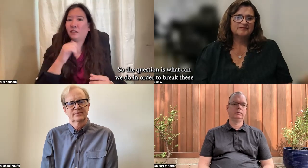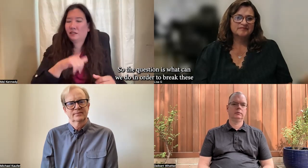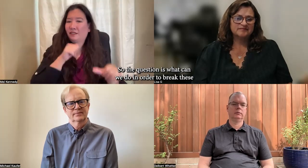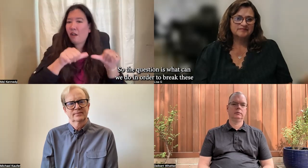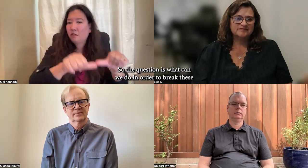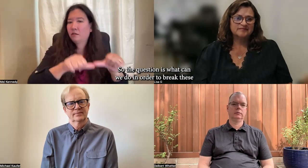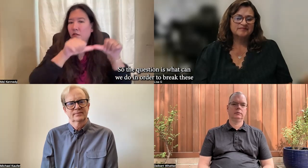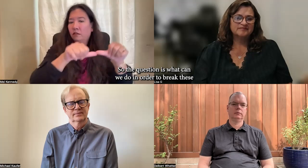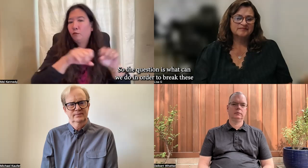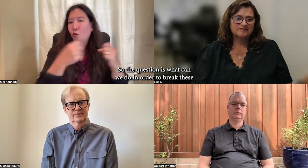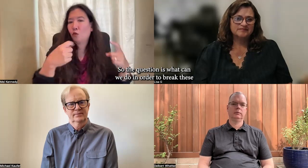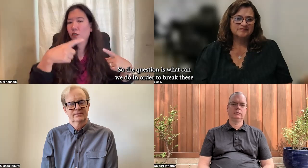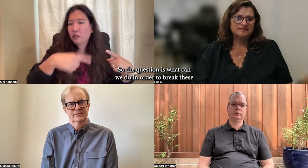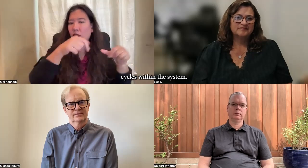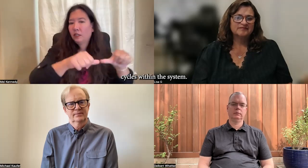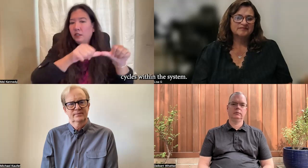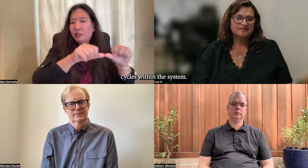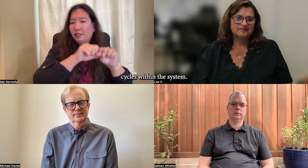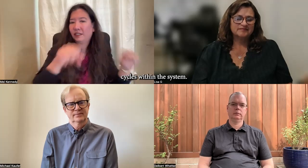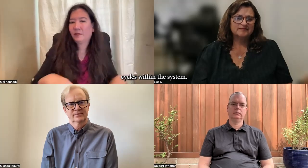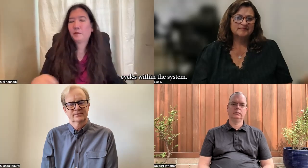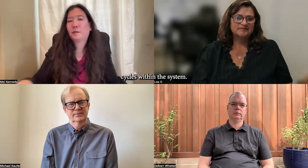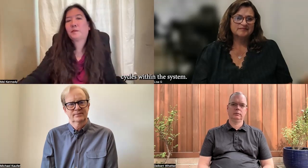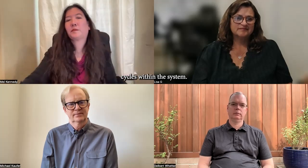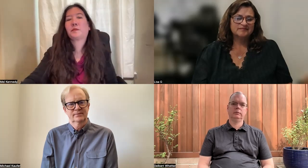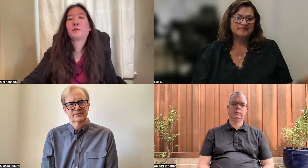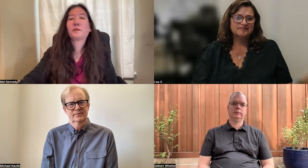what we can do in order to break these cycles within the system.